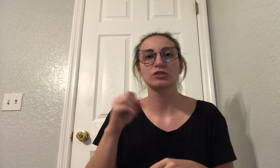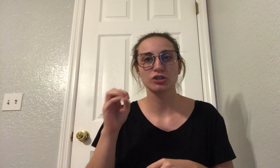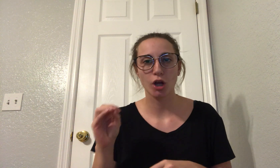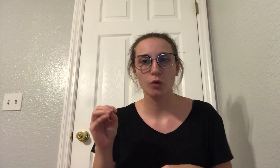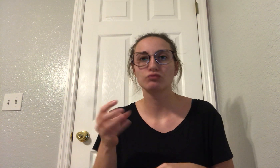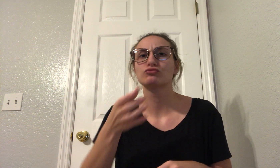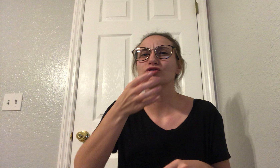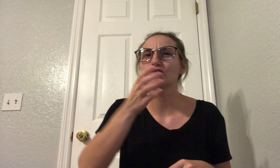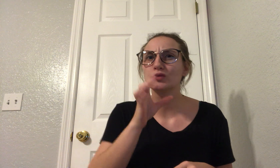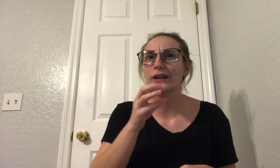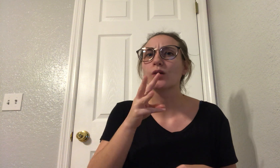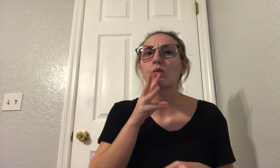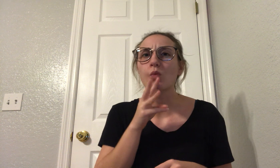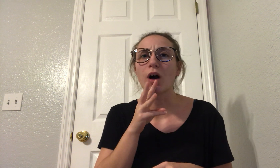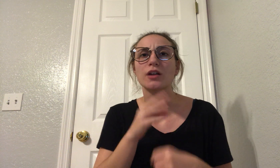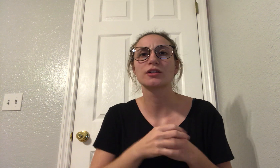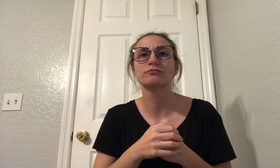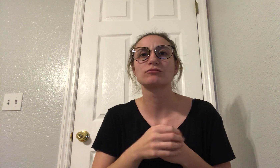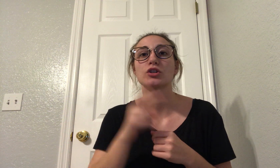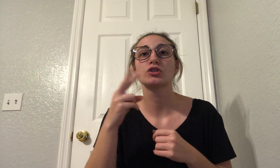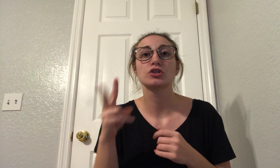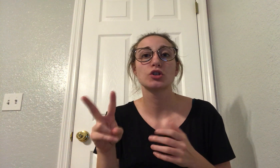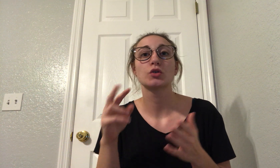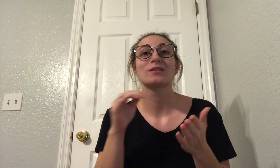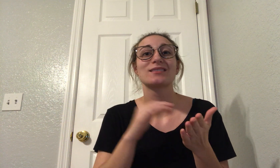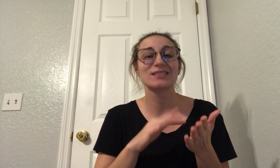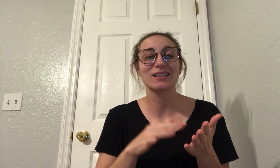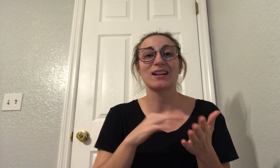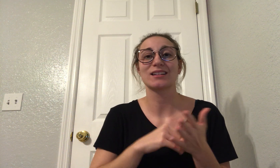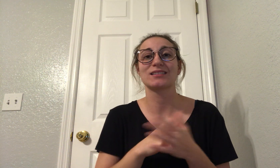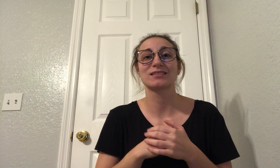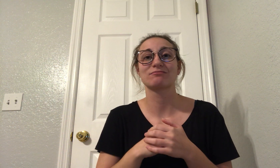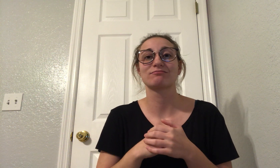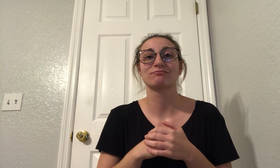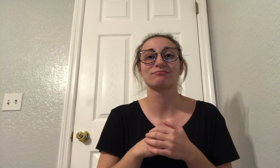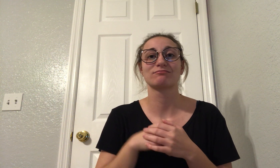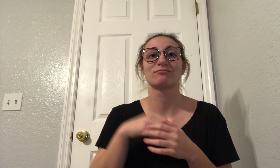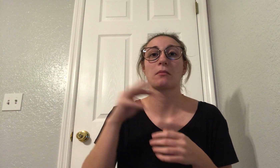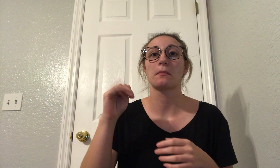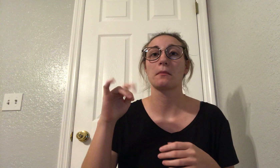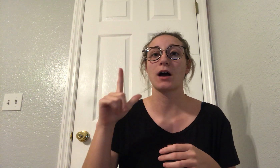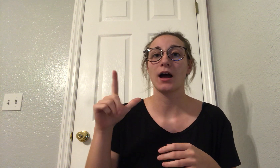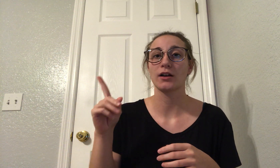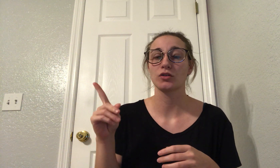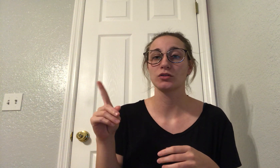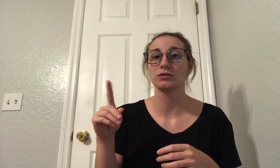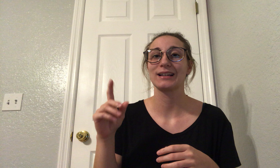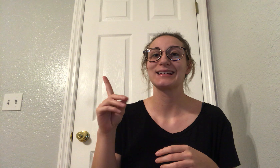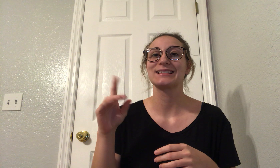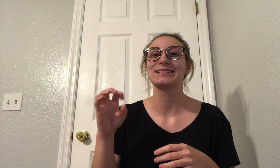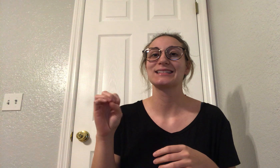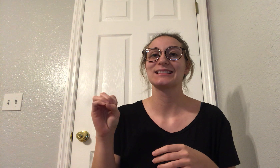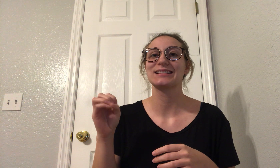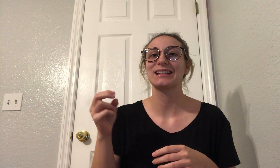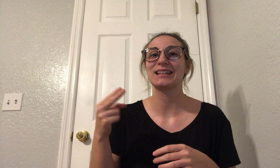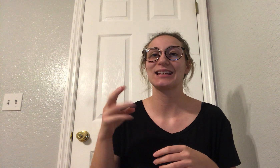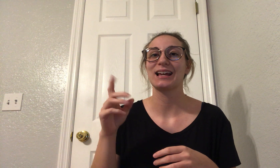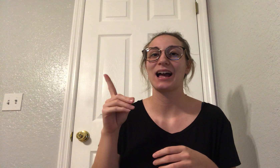2 quick studies. Mild dehydration affects mood in healthy young women. This was in the Journal of Nutrition, February